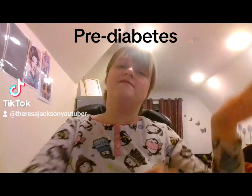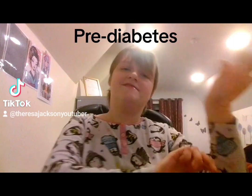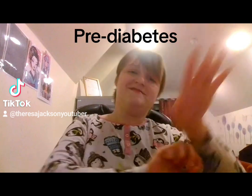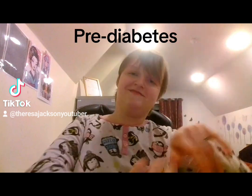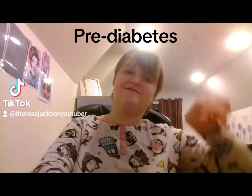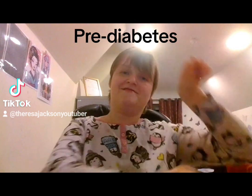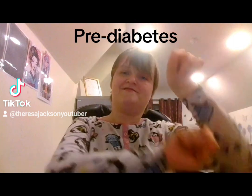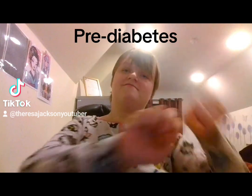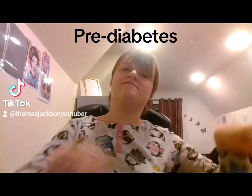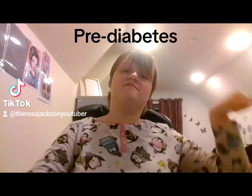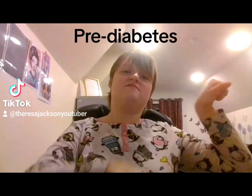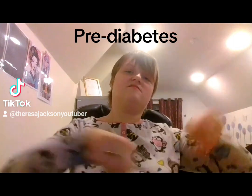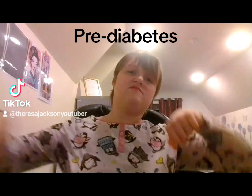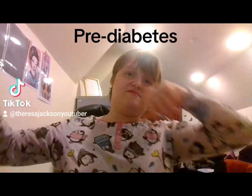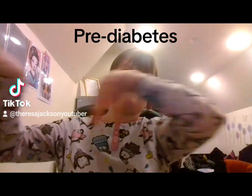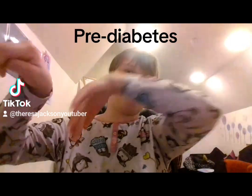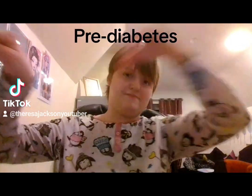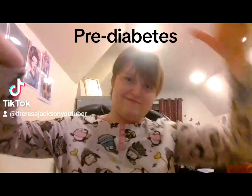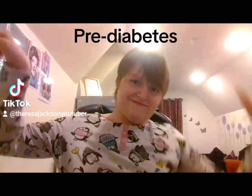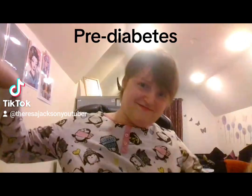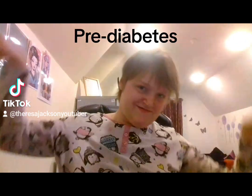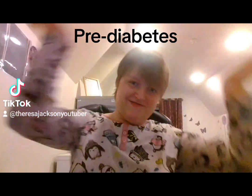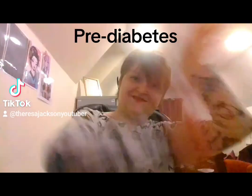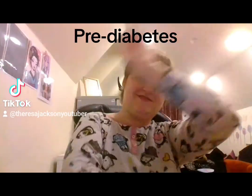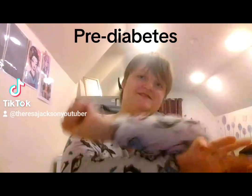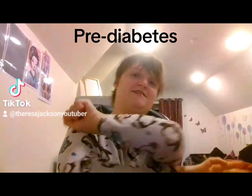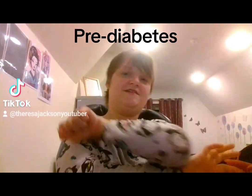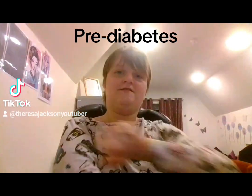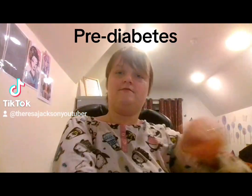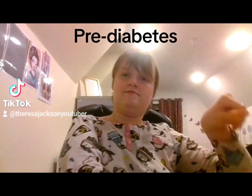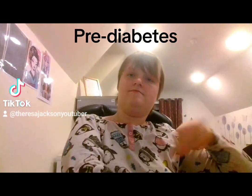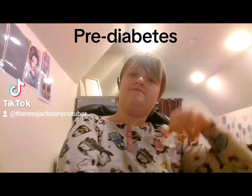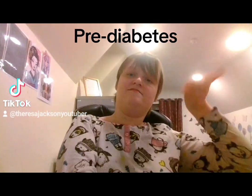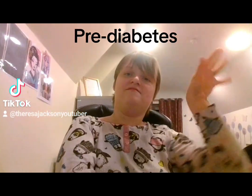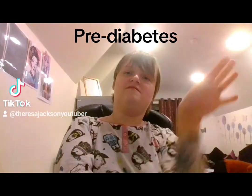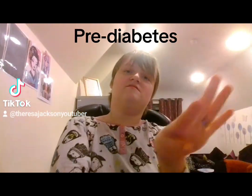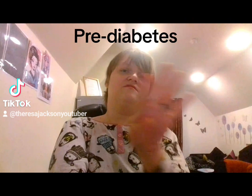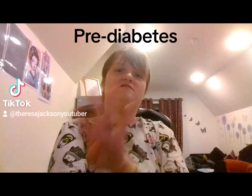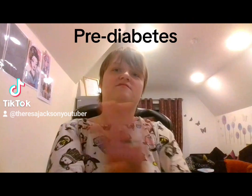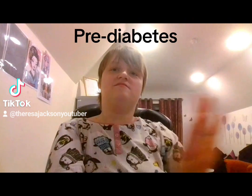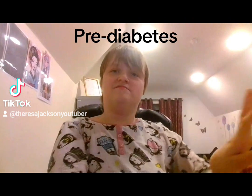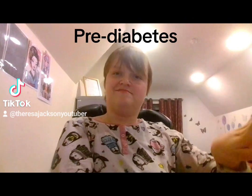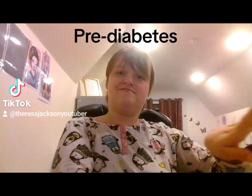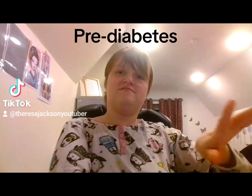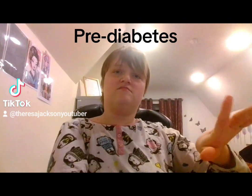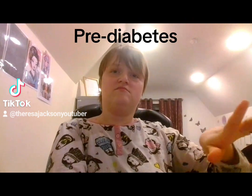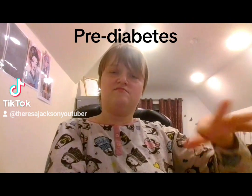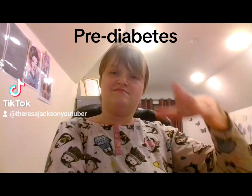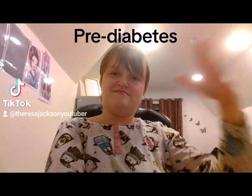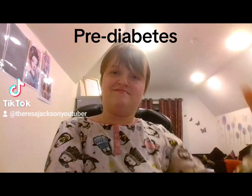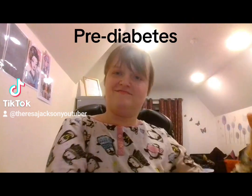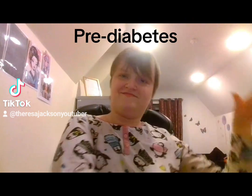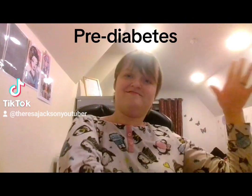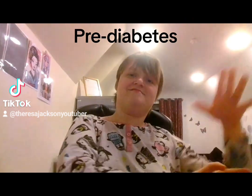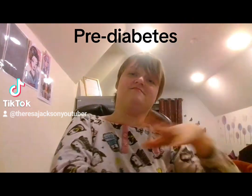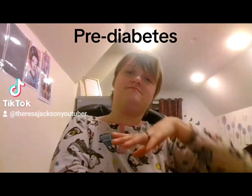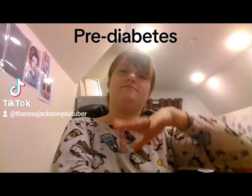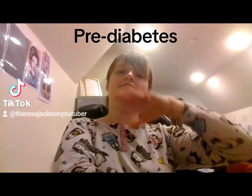is about prediabetes. What is prediabetes? Prediabetes is when